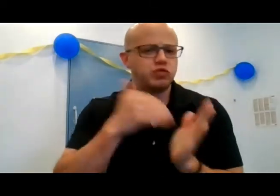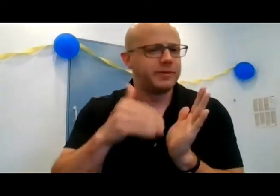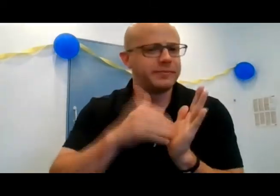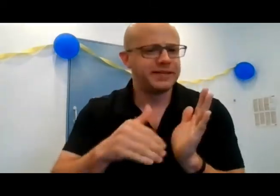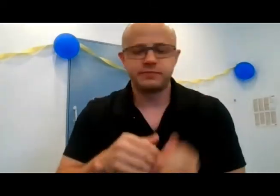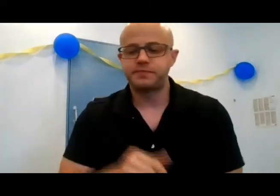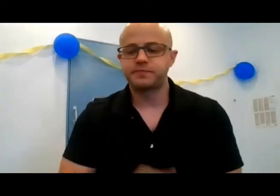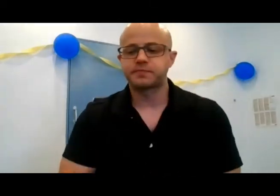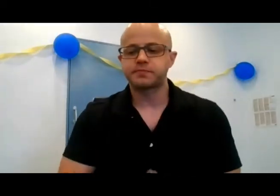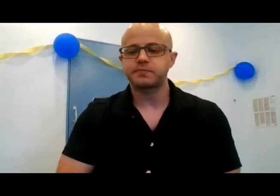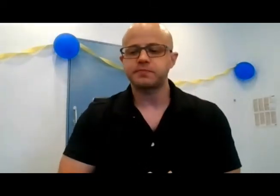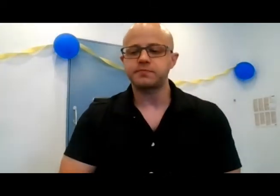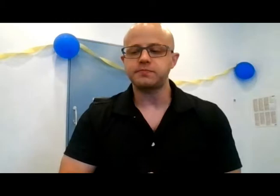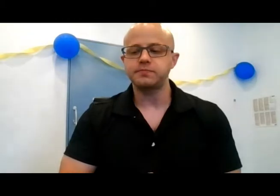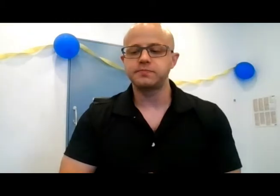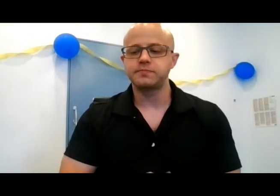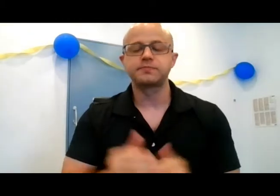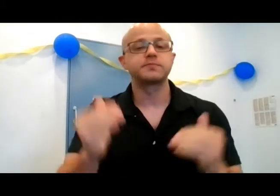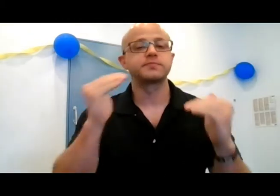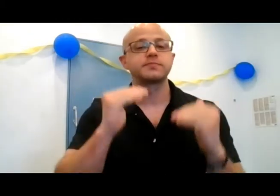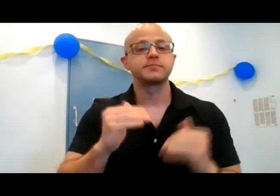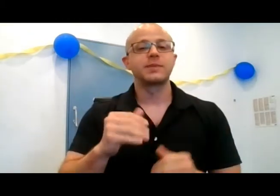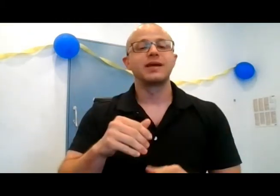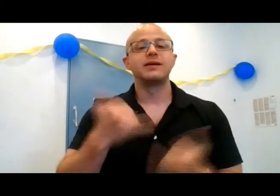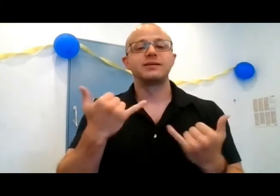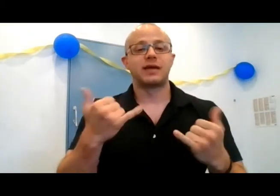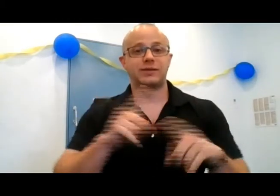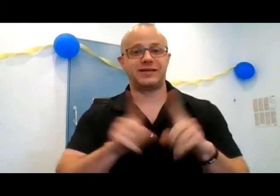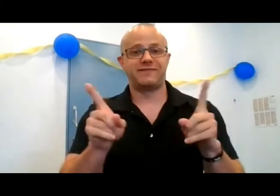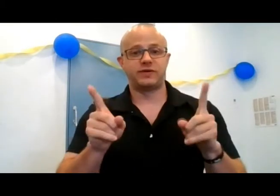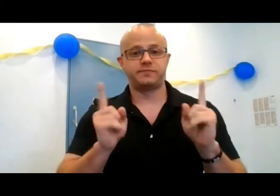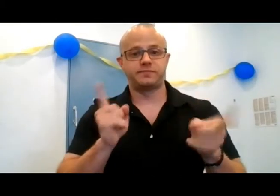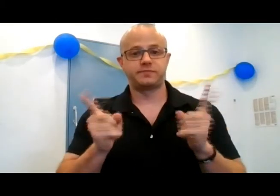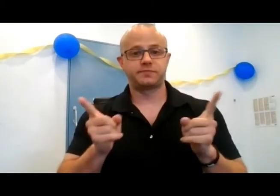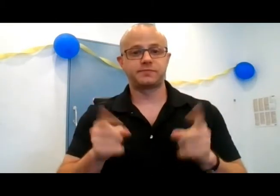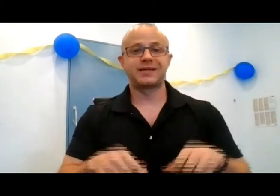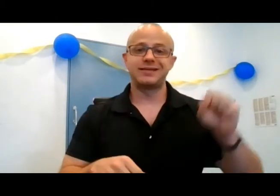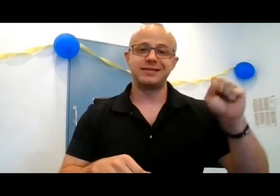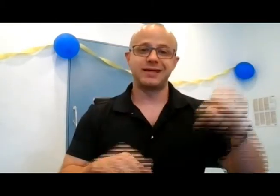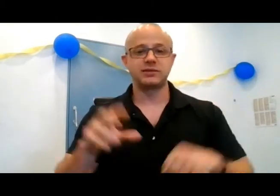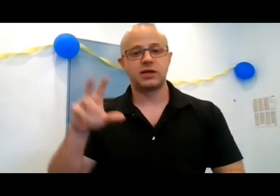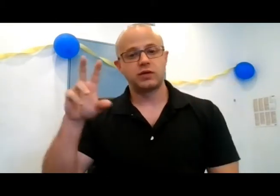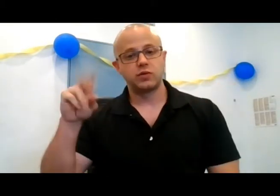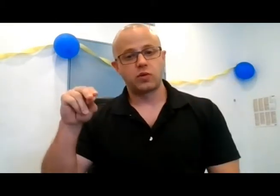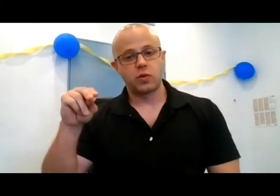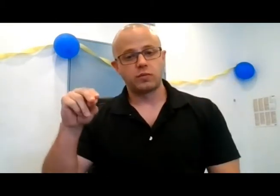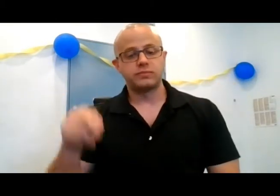color in terms of helping with a specific color, let me know and I can help you with that.